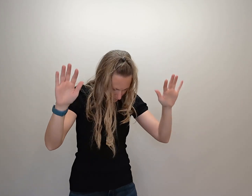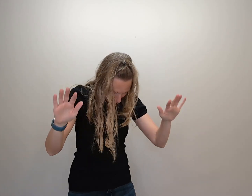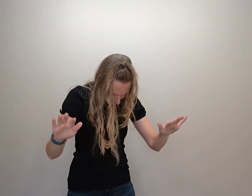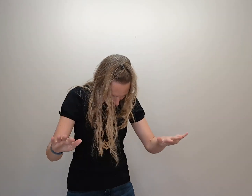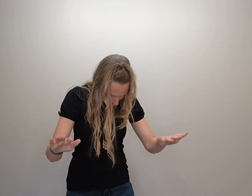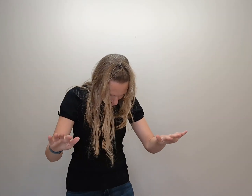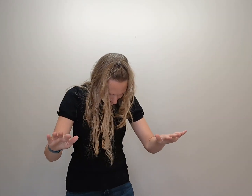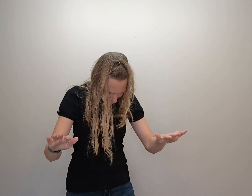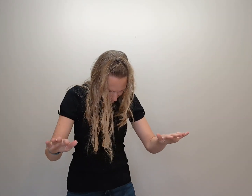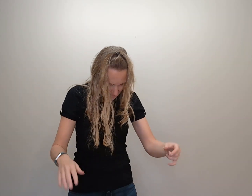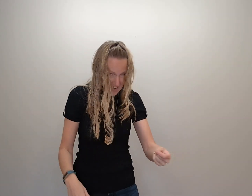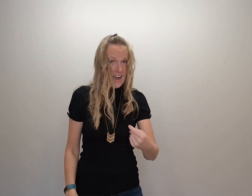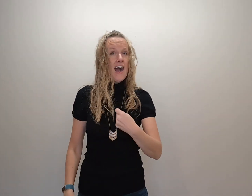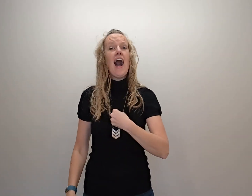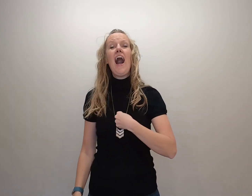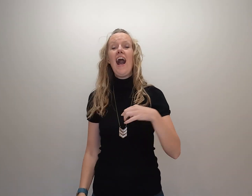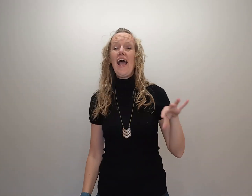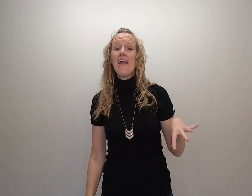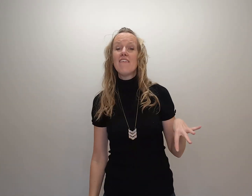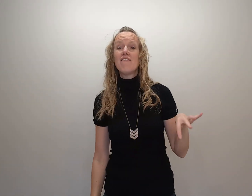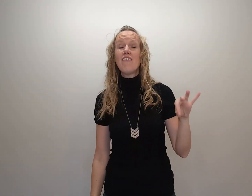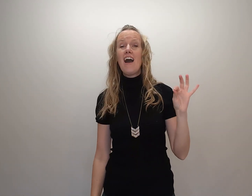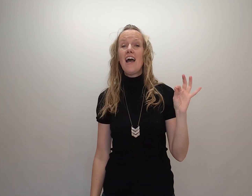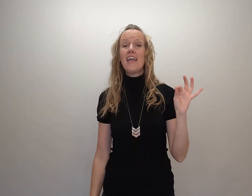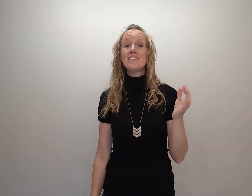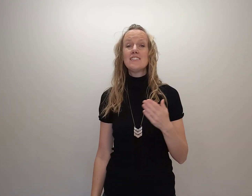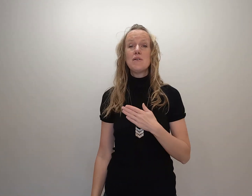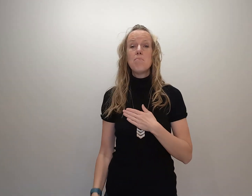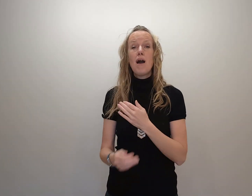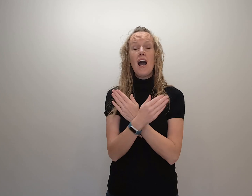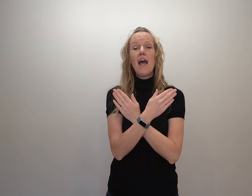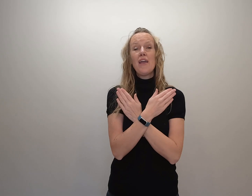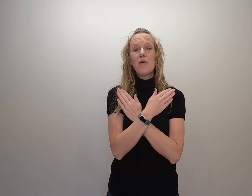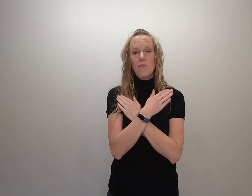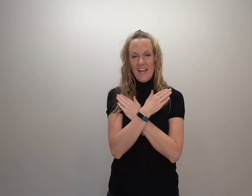bowing here, I find my rest.